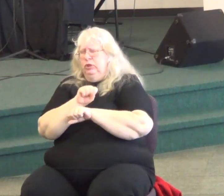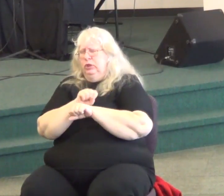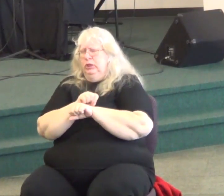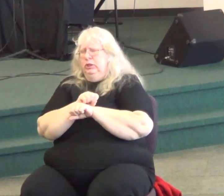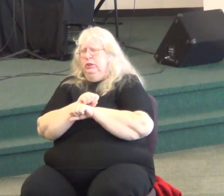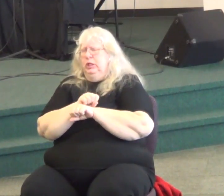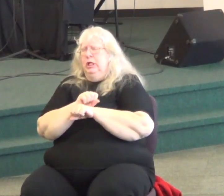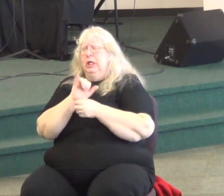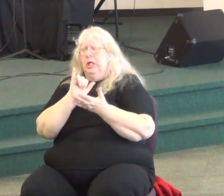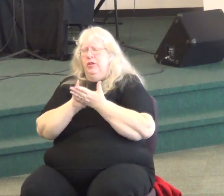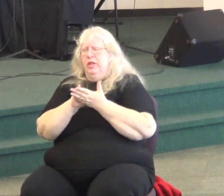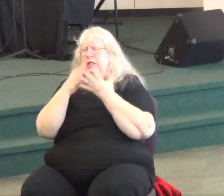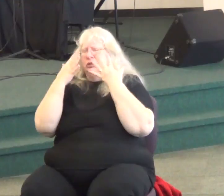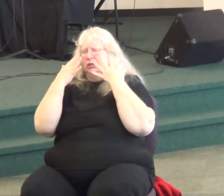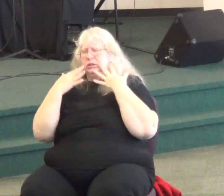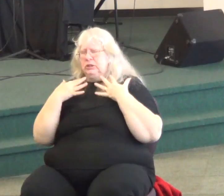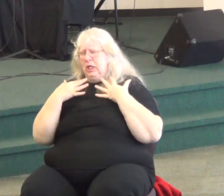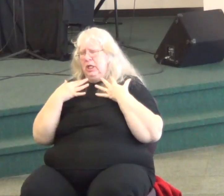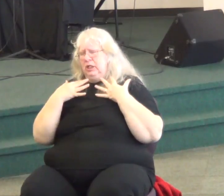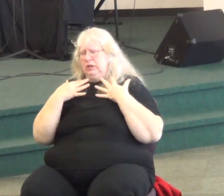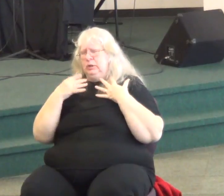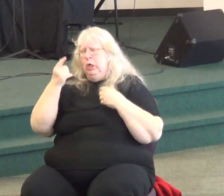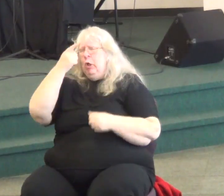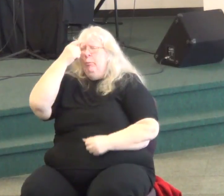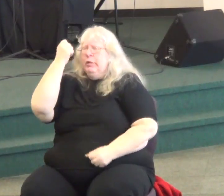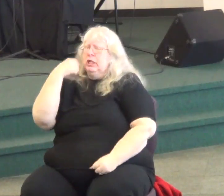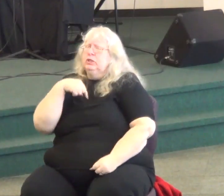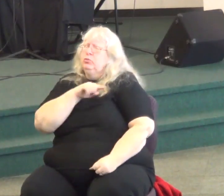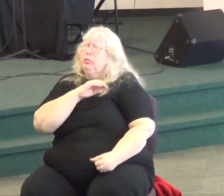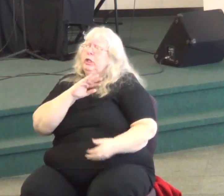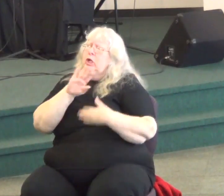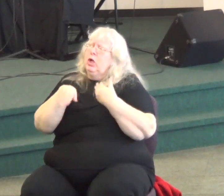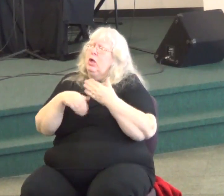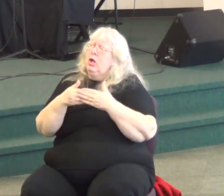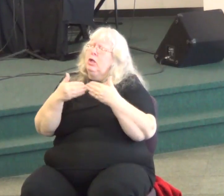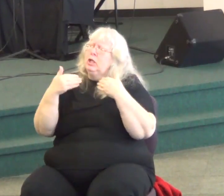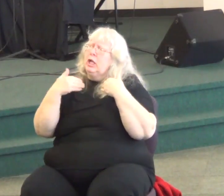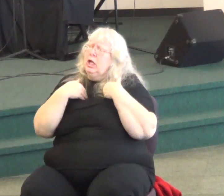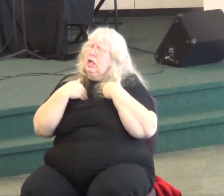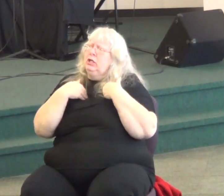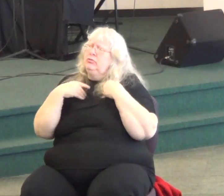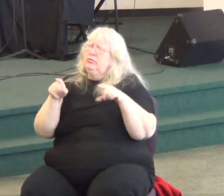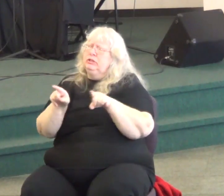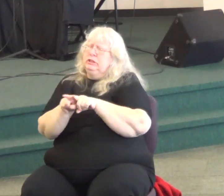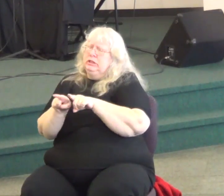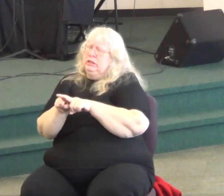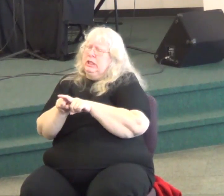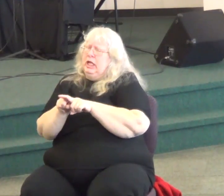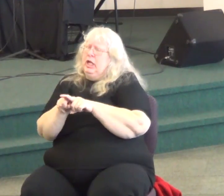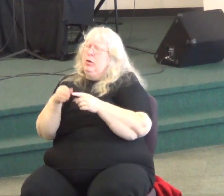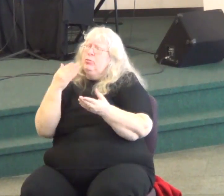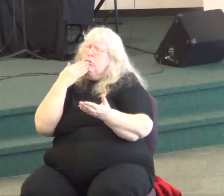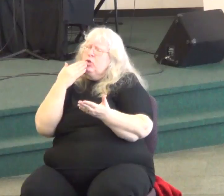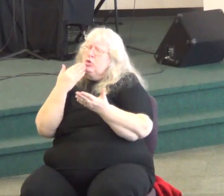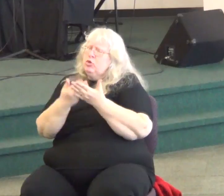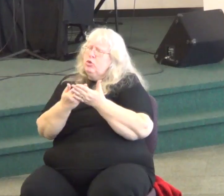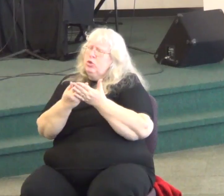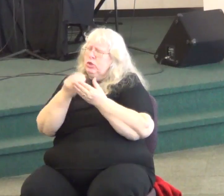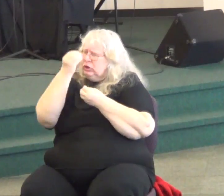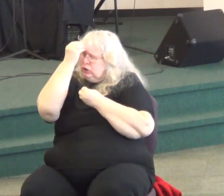shame, because we all have the same good news to share with your